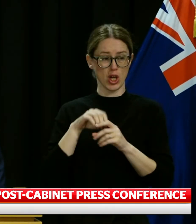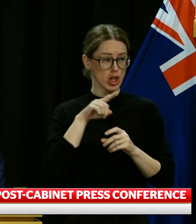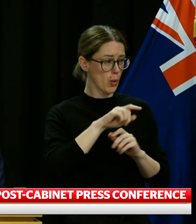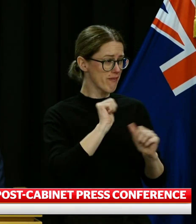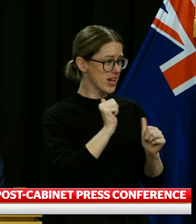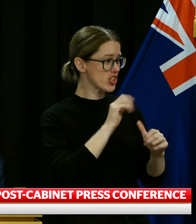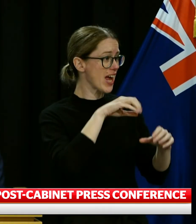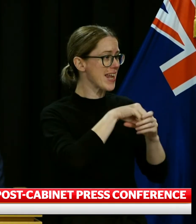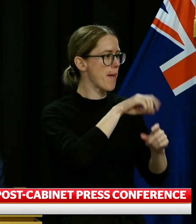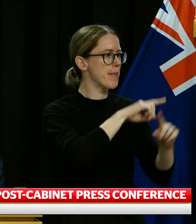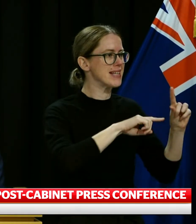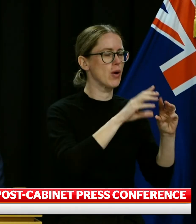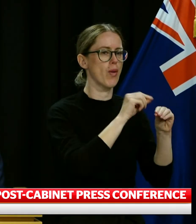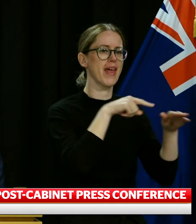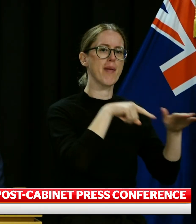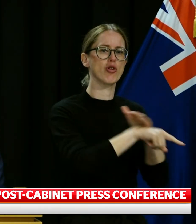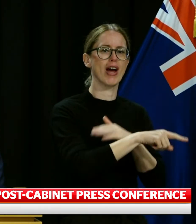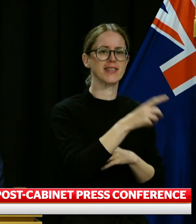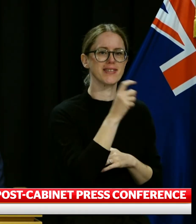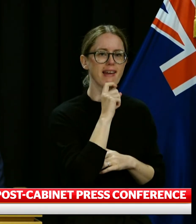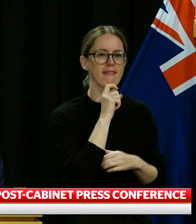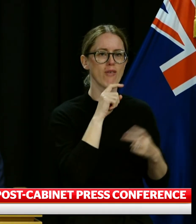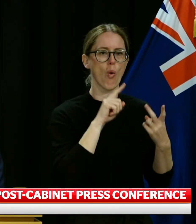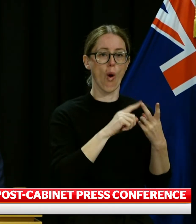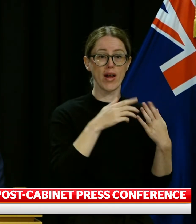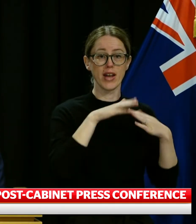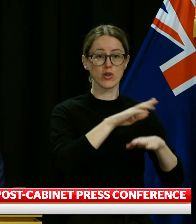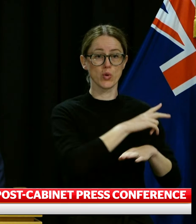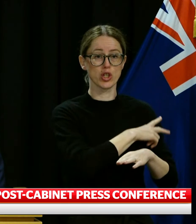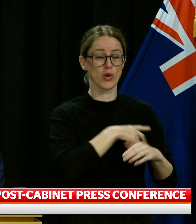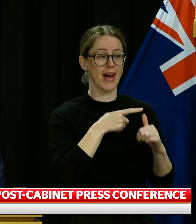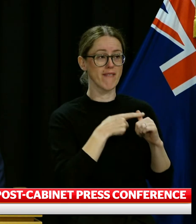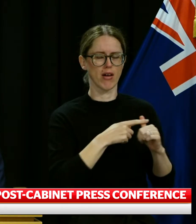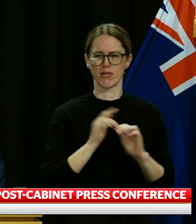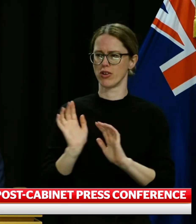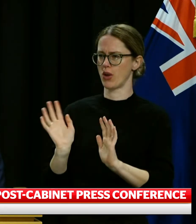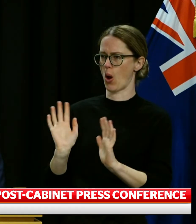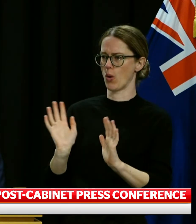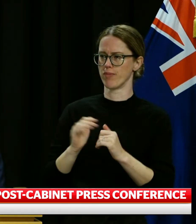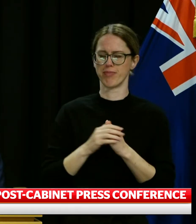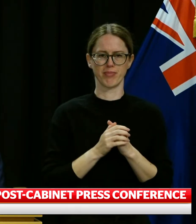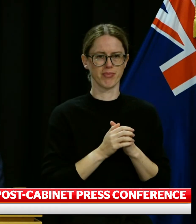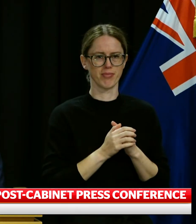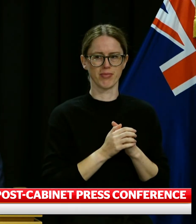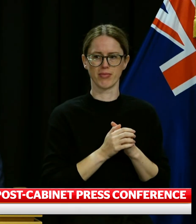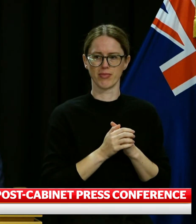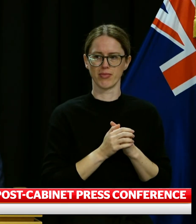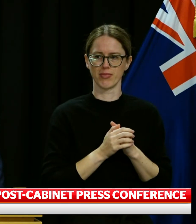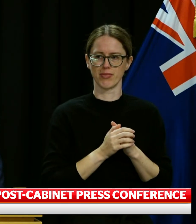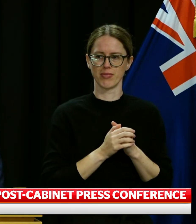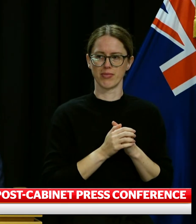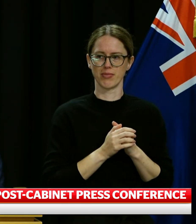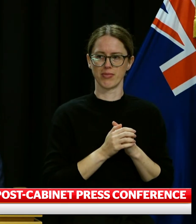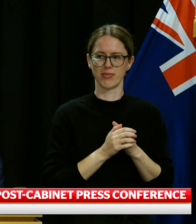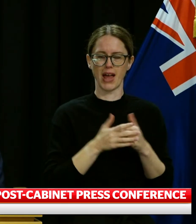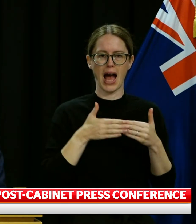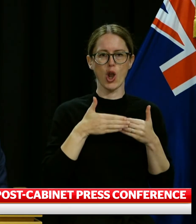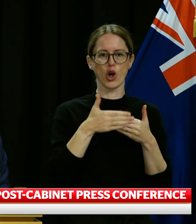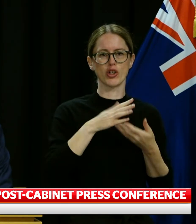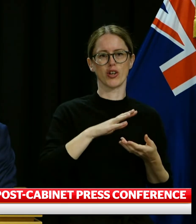immigration officials or national security advisors? No. How long did it take you to come up with a coalition of